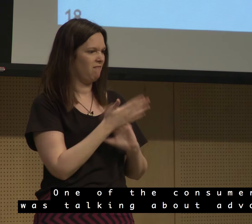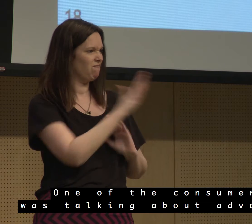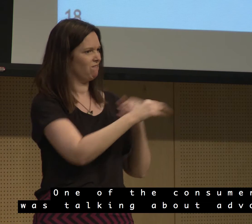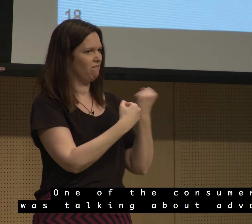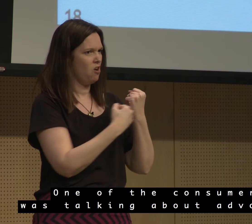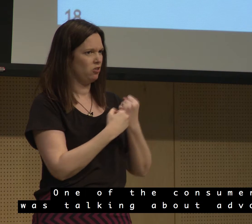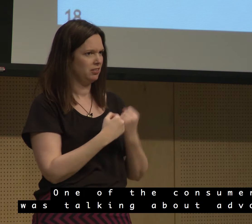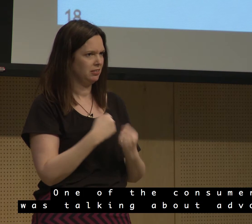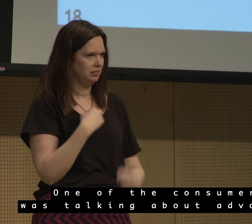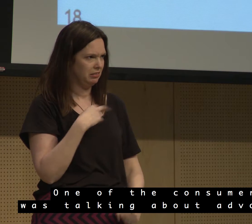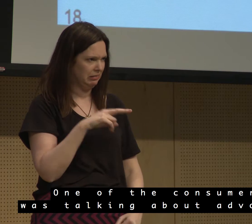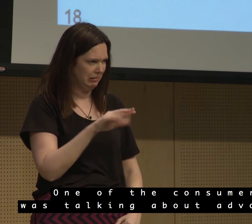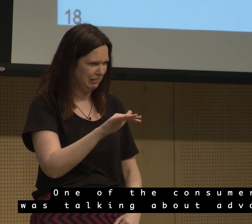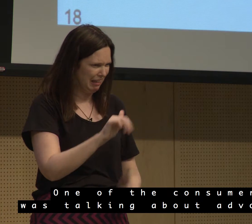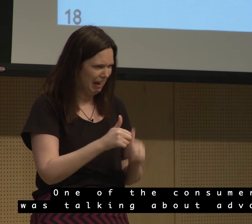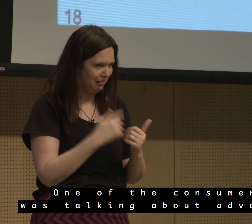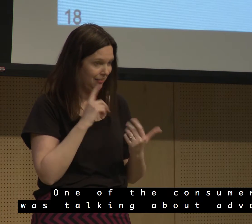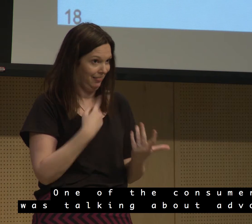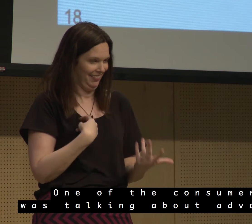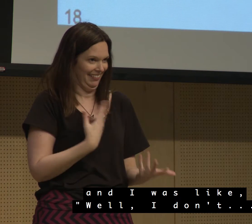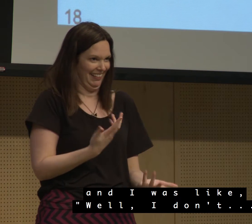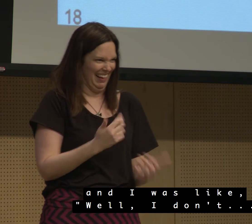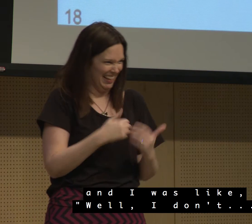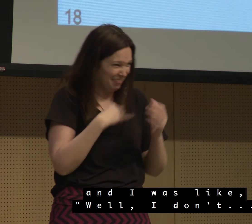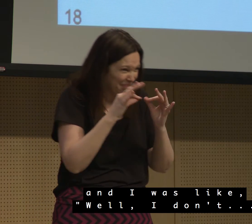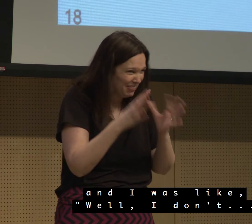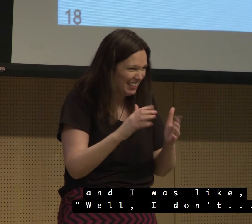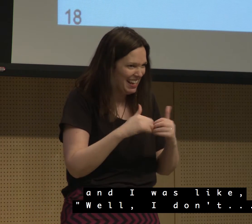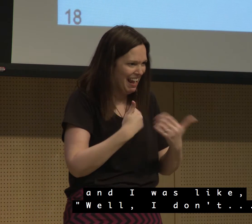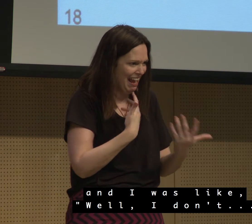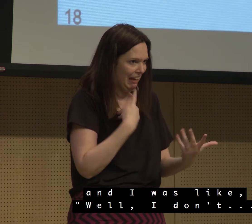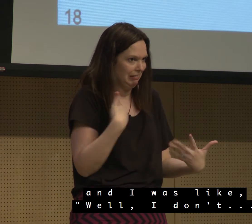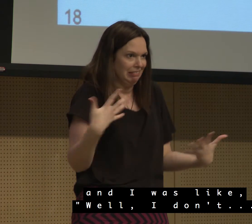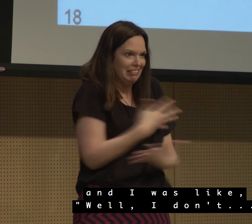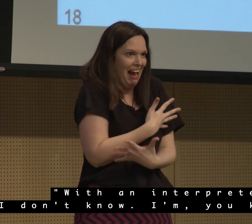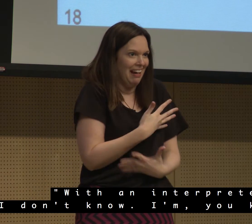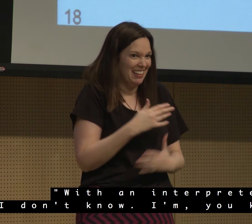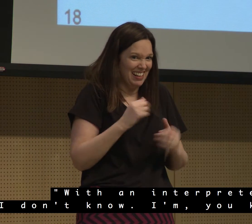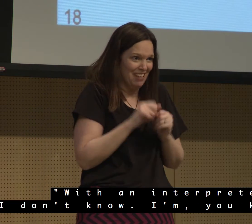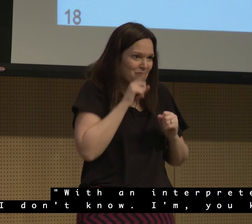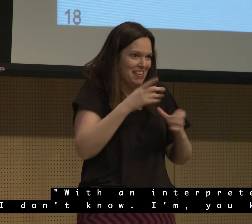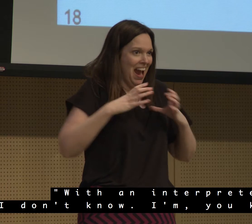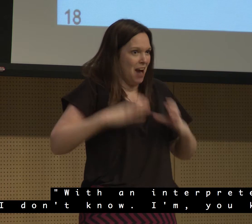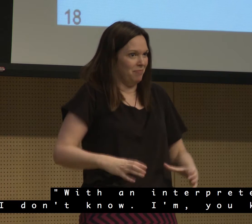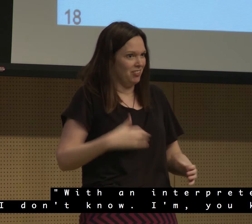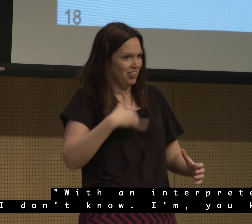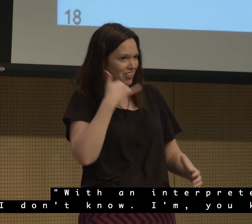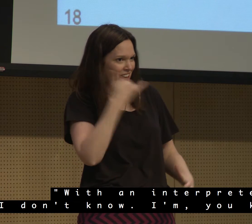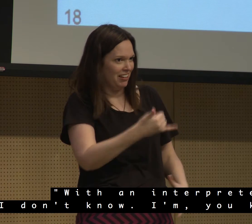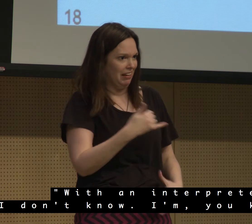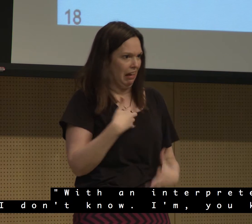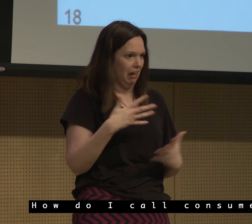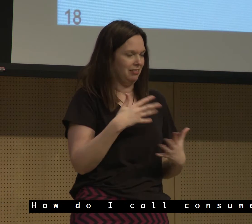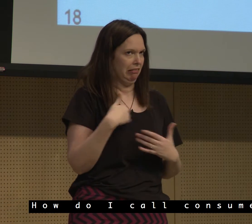One of the consumers was talking about advocate, and I was like, well, with an interpreter, I don't know, how do I